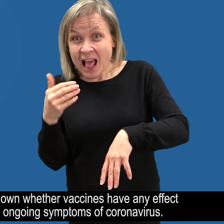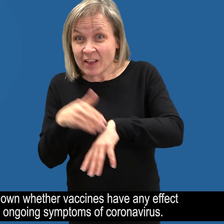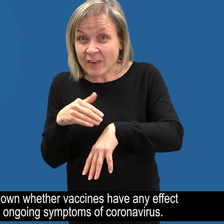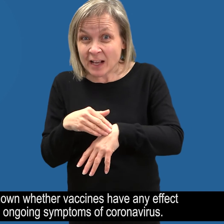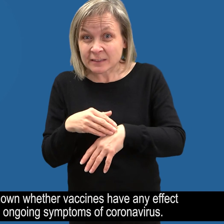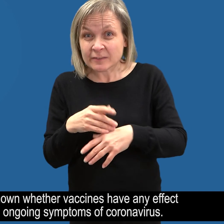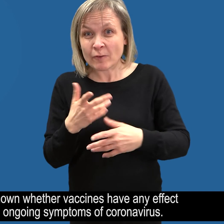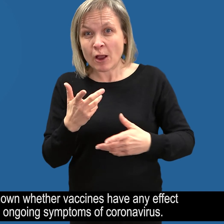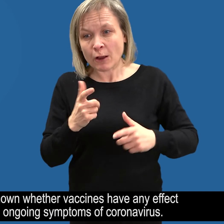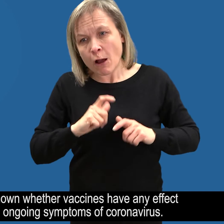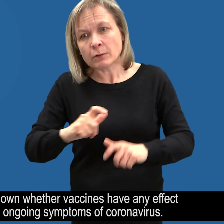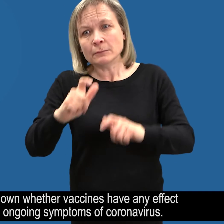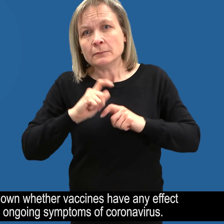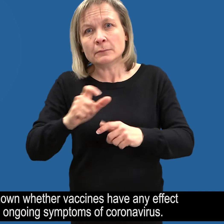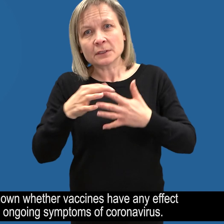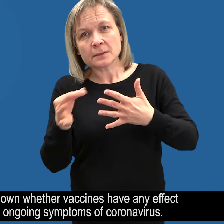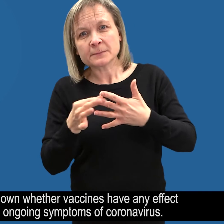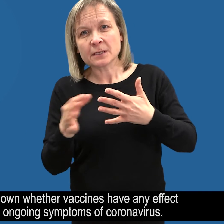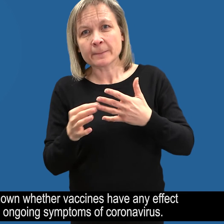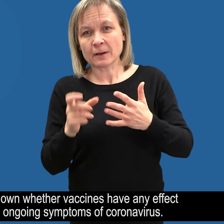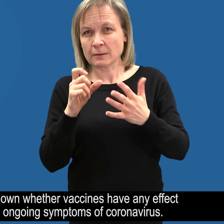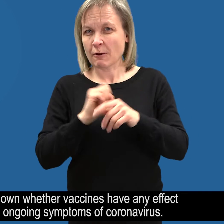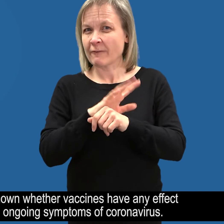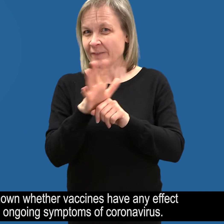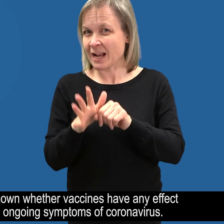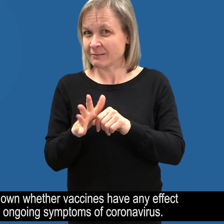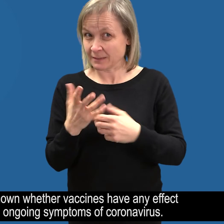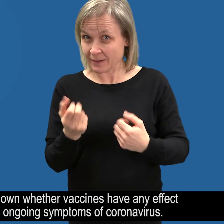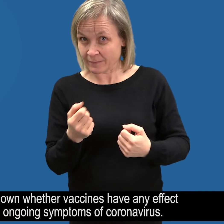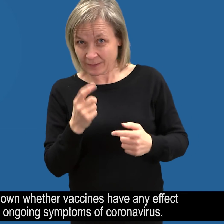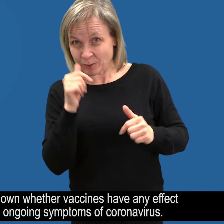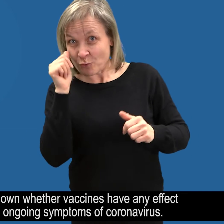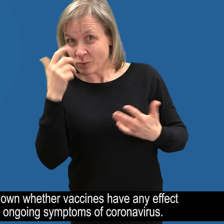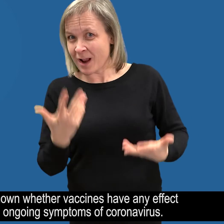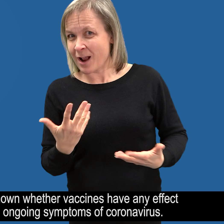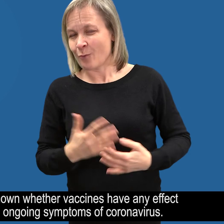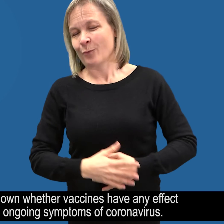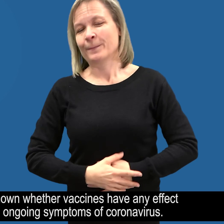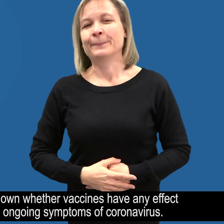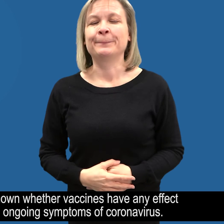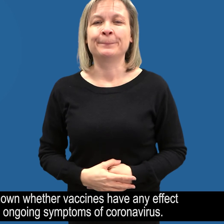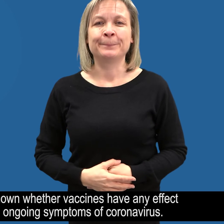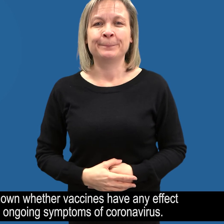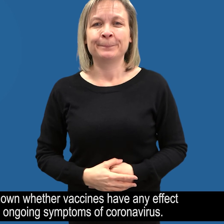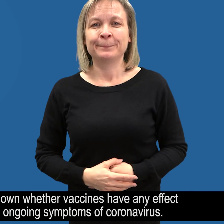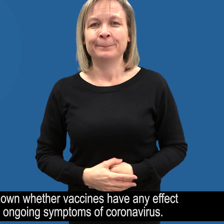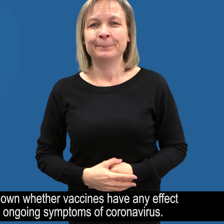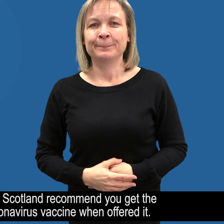It's not known whether vaccines have any effect on the ongoing symptoms of coronavirus.